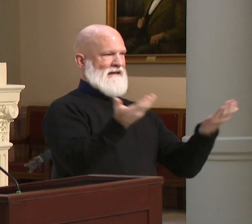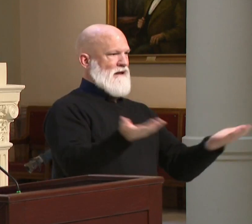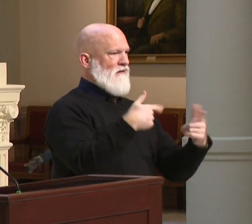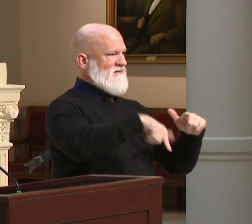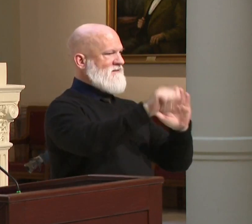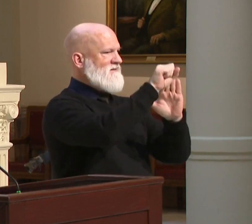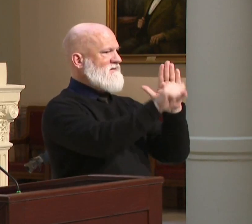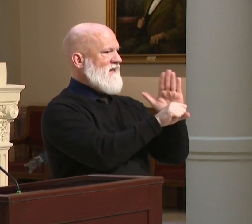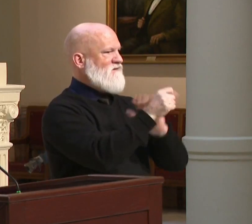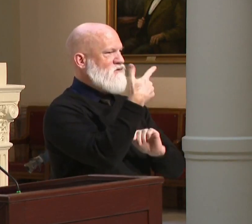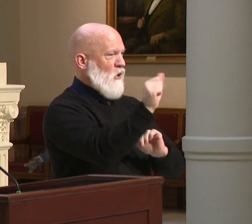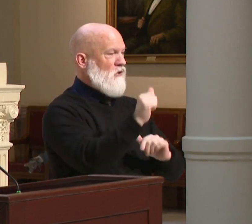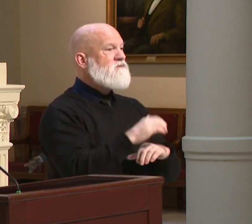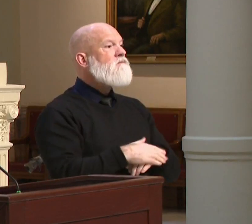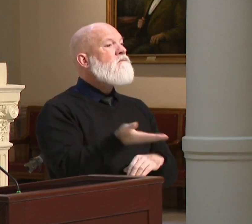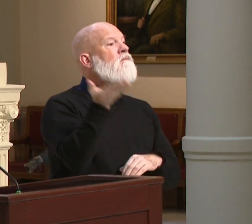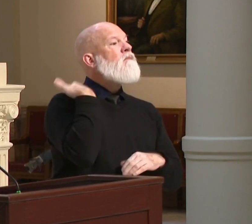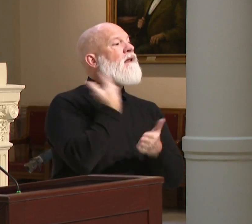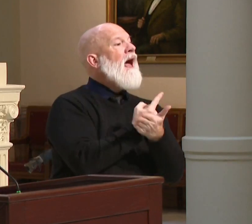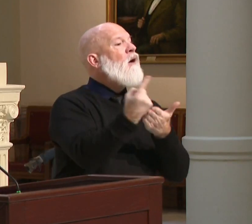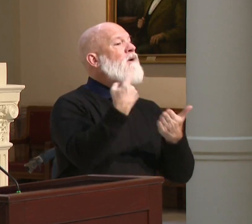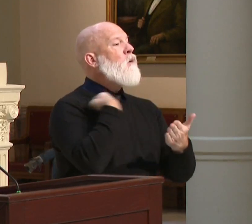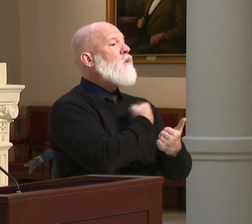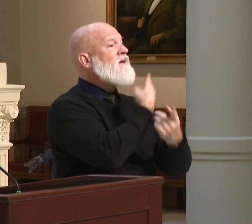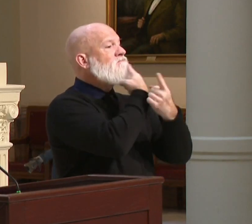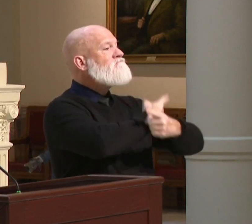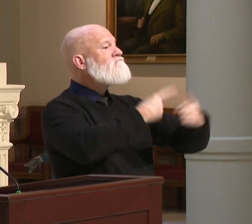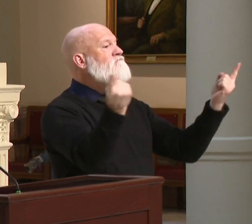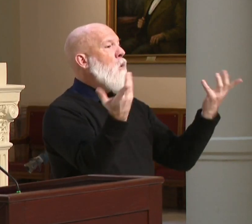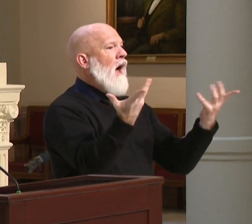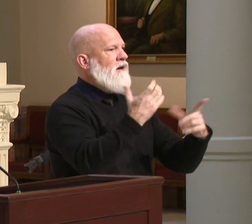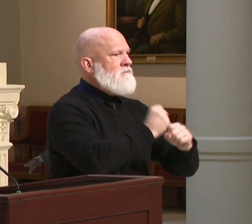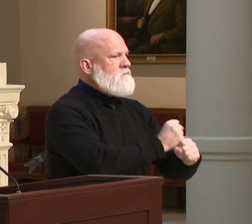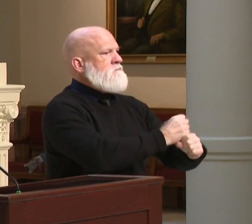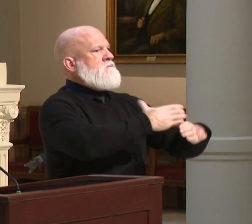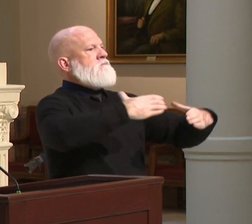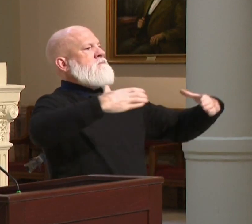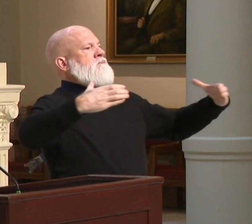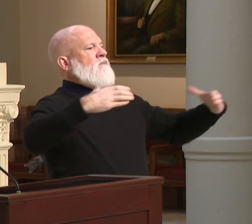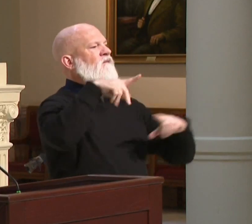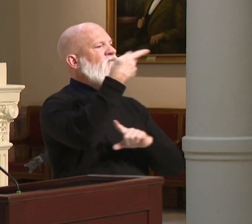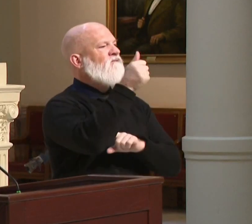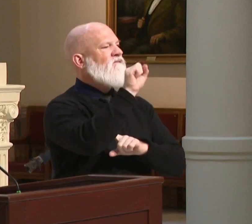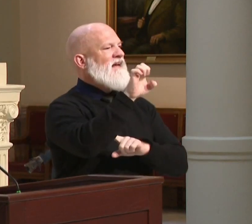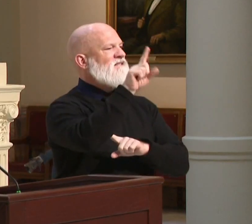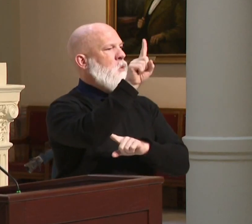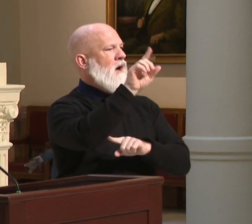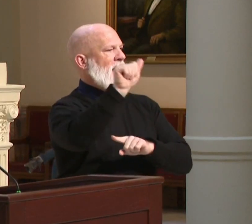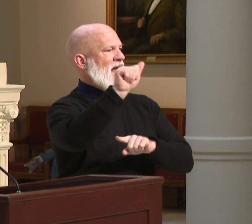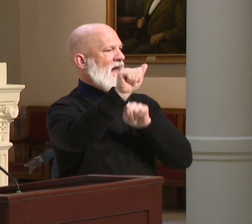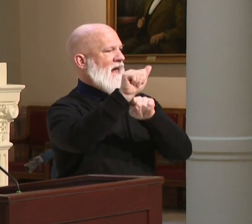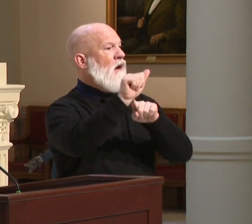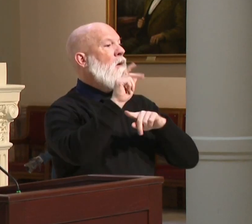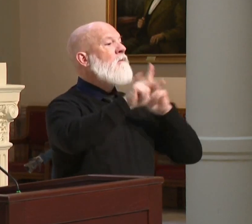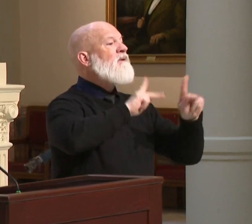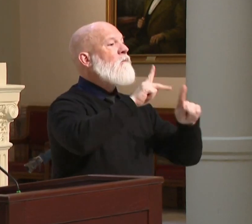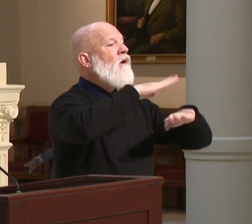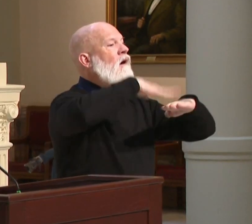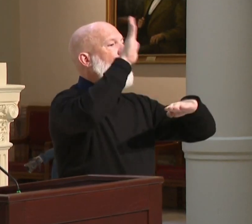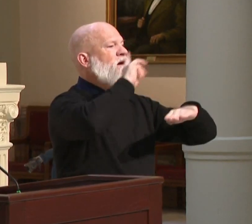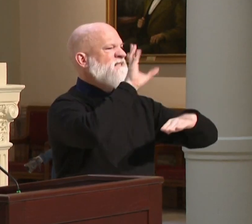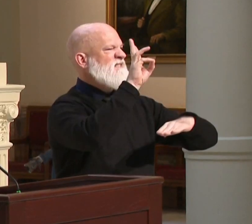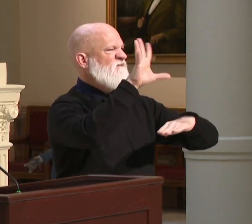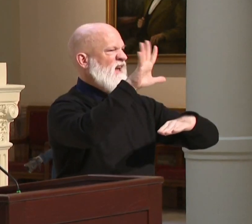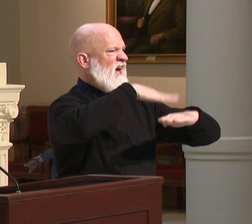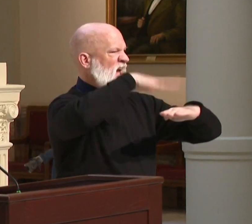last week we announced that we would be expanding the Phase 1A criteria to include people over 65